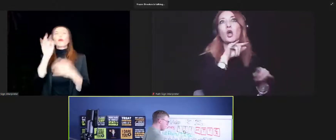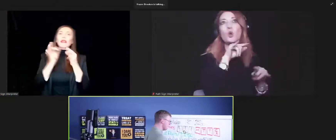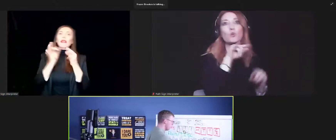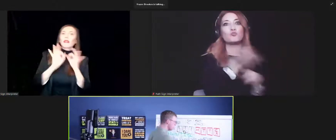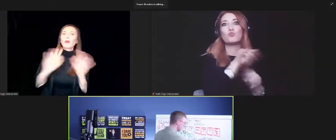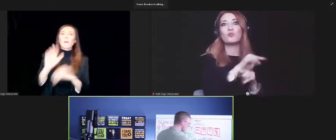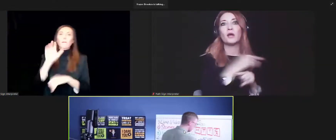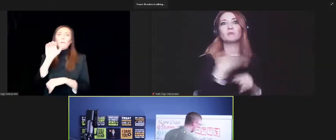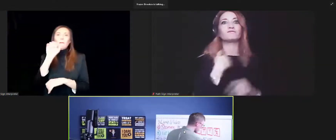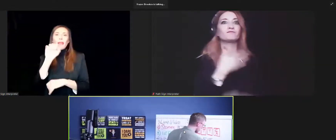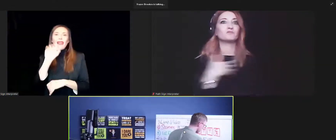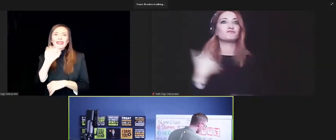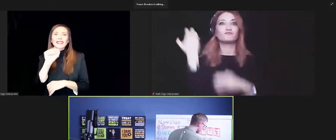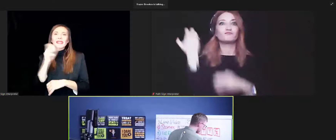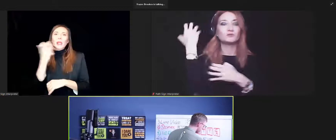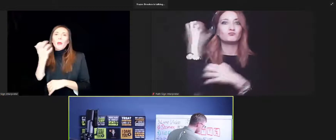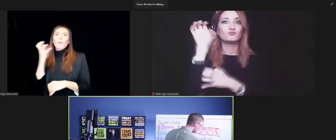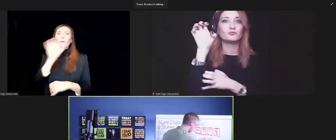Wednesday, motivational post.